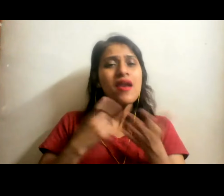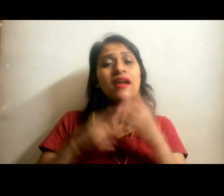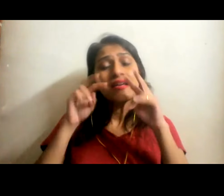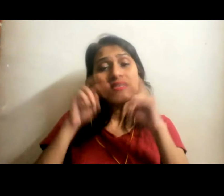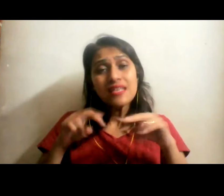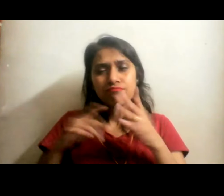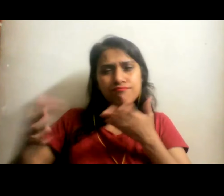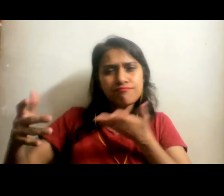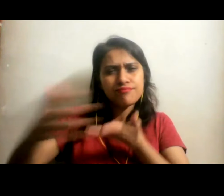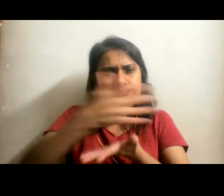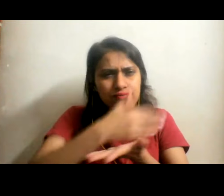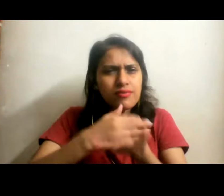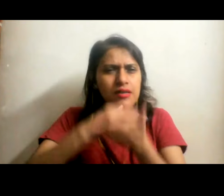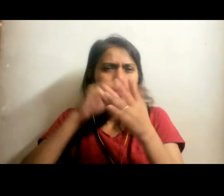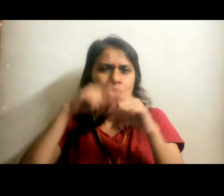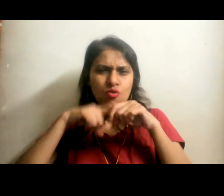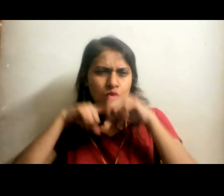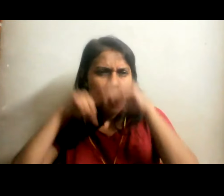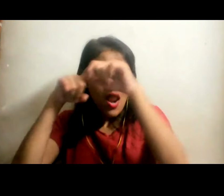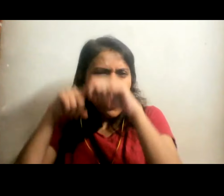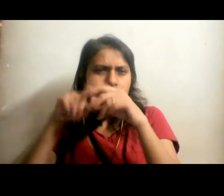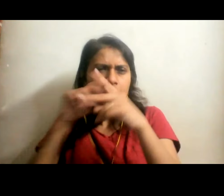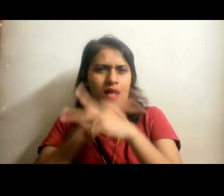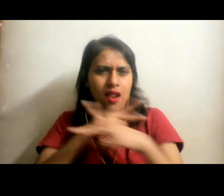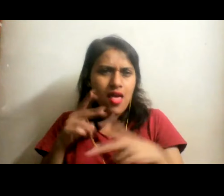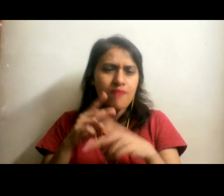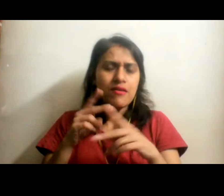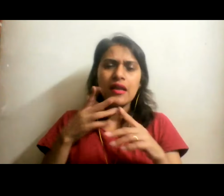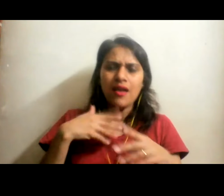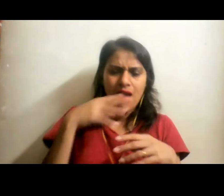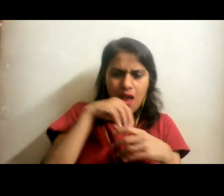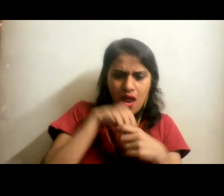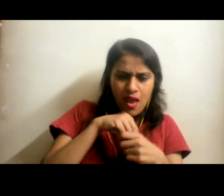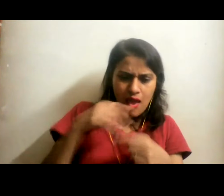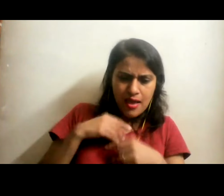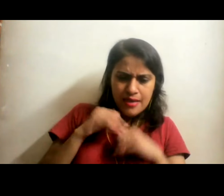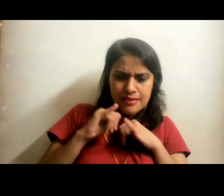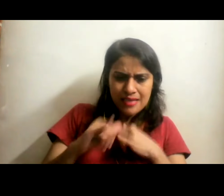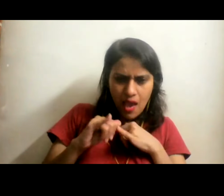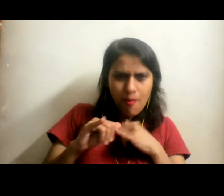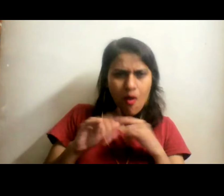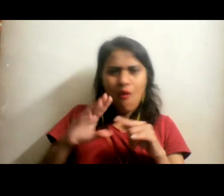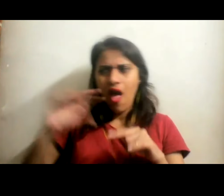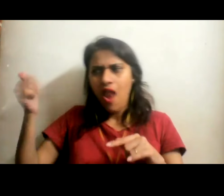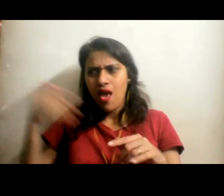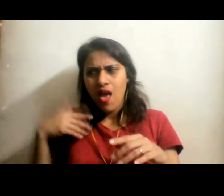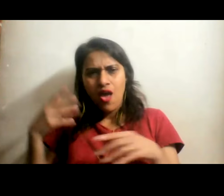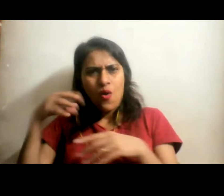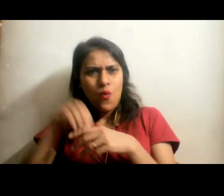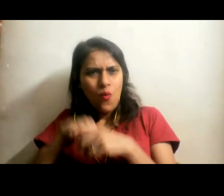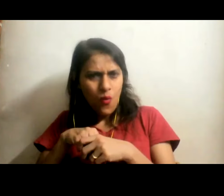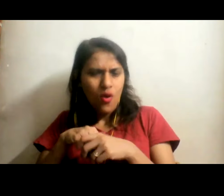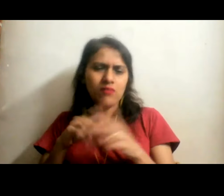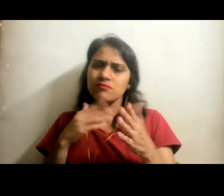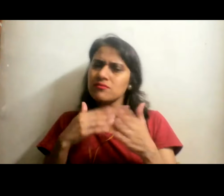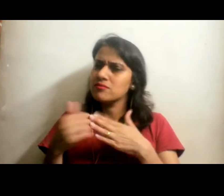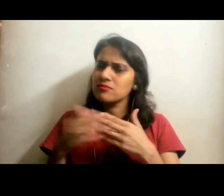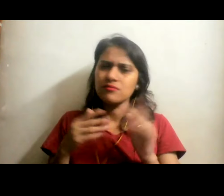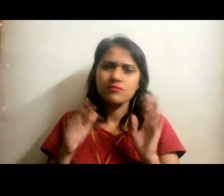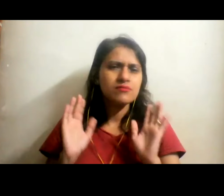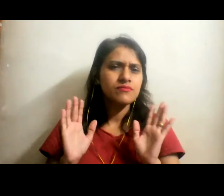research, we discuss about this idea of insider and outsider perspective. Again, it's a continuum where both